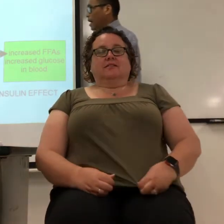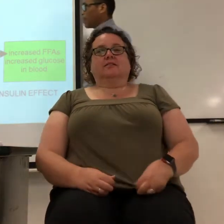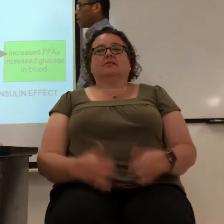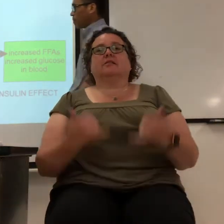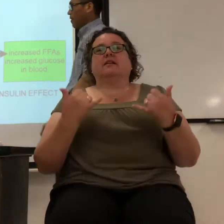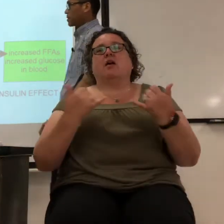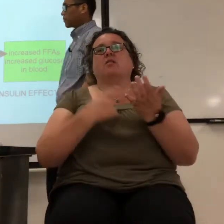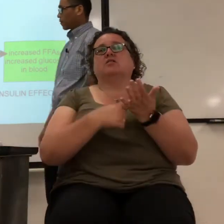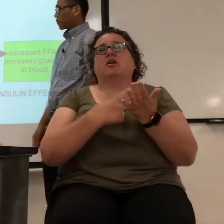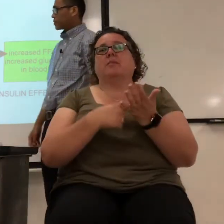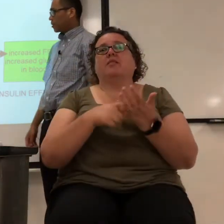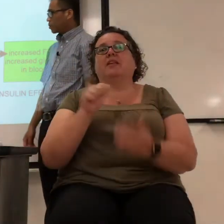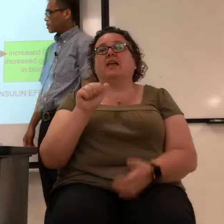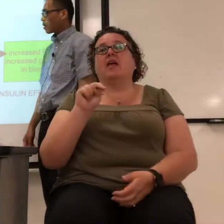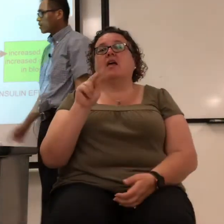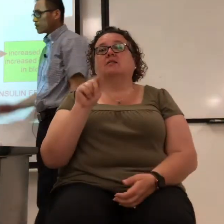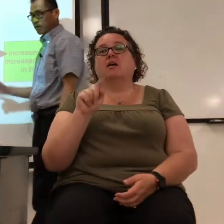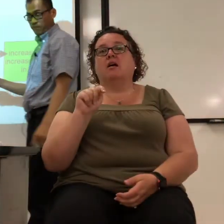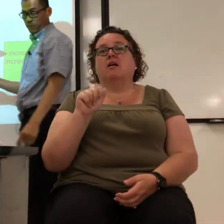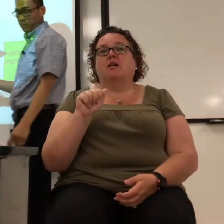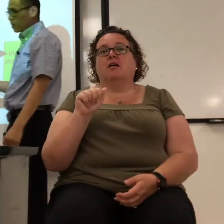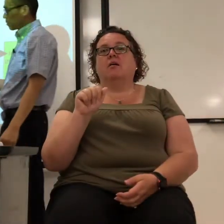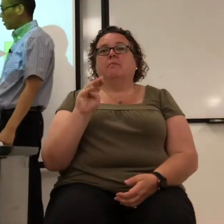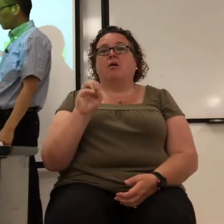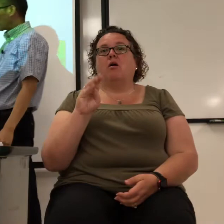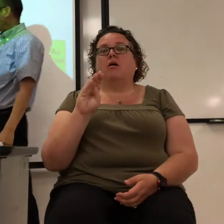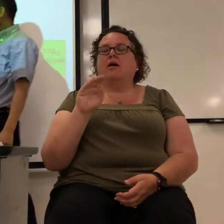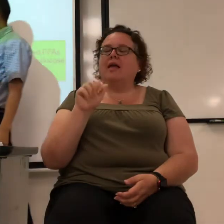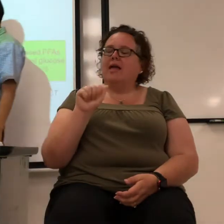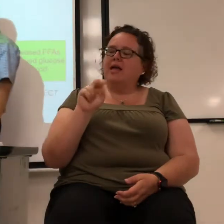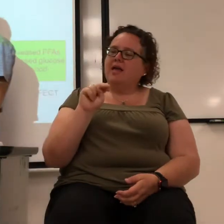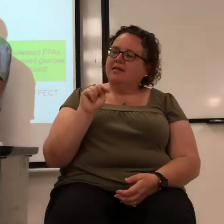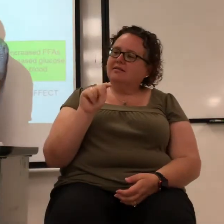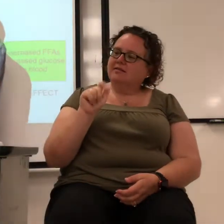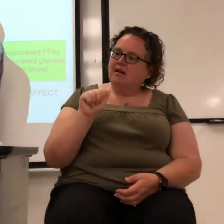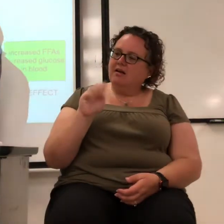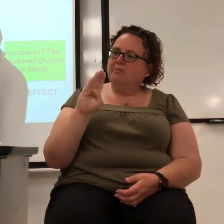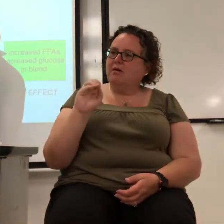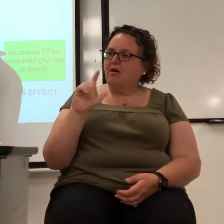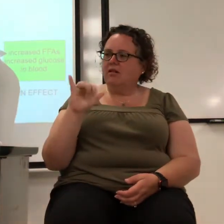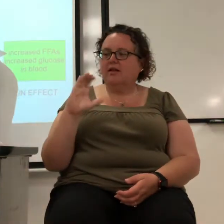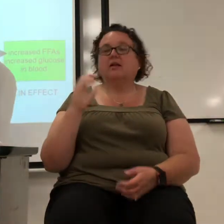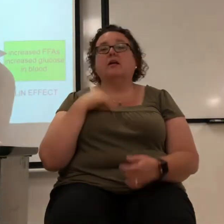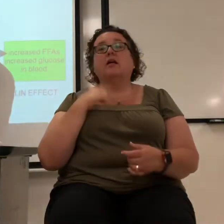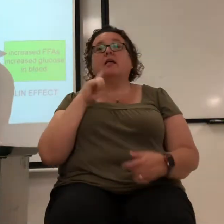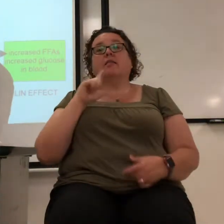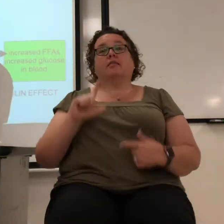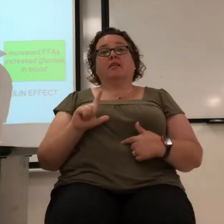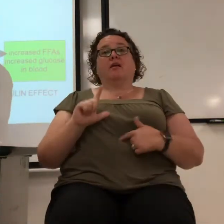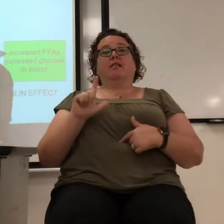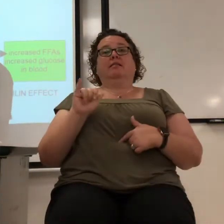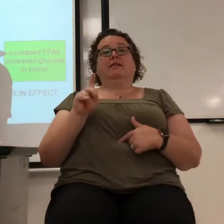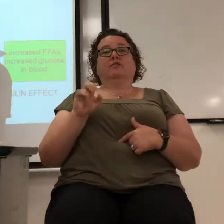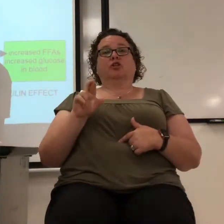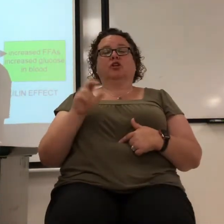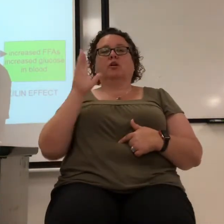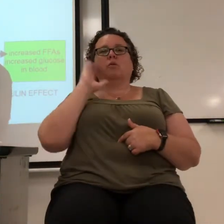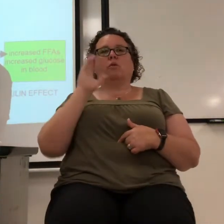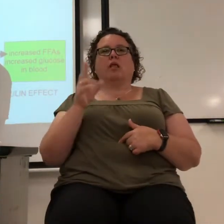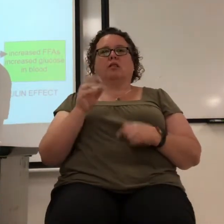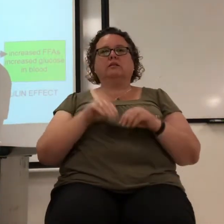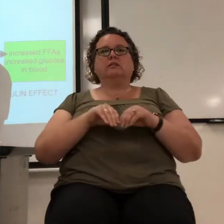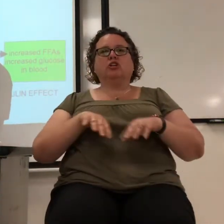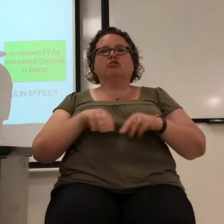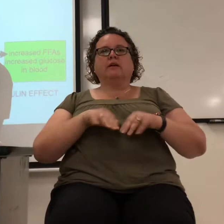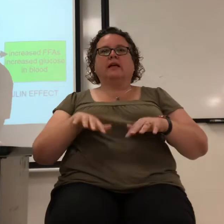Talk about the anabolic effects first. It will target the liver. The liver will secrete these growth factors